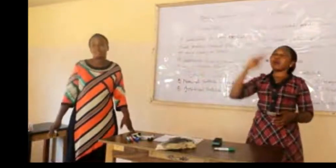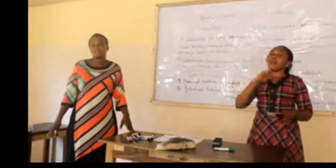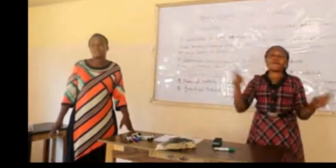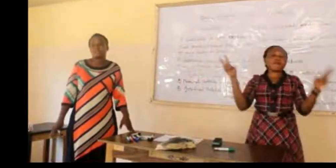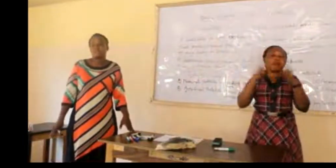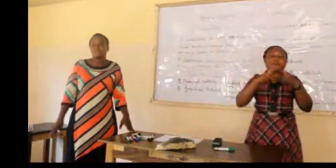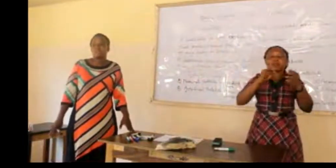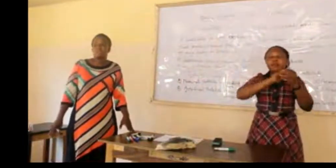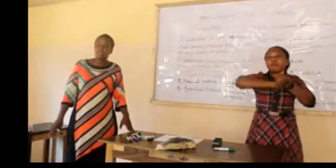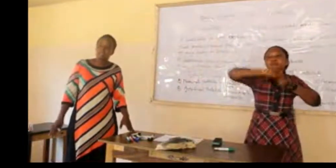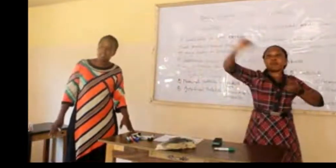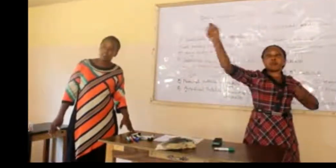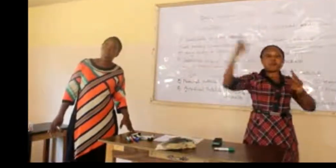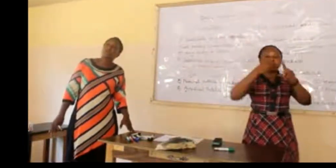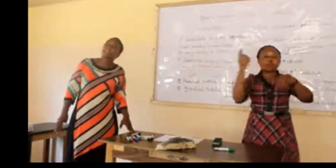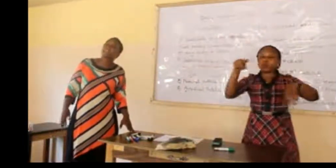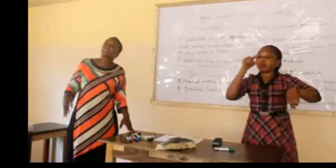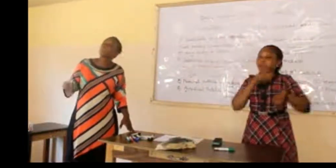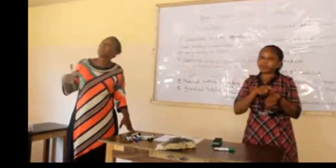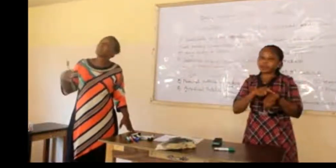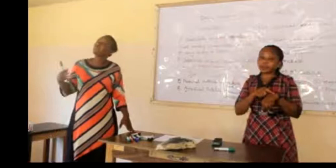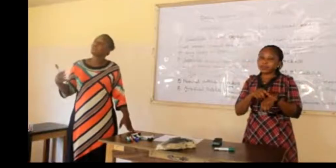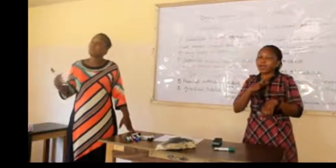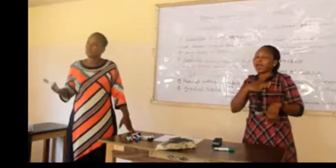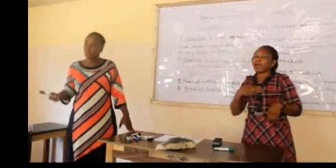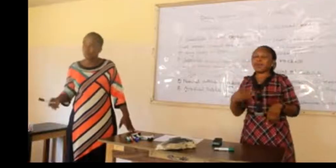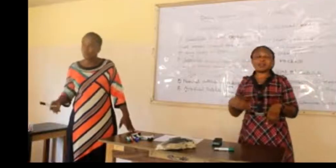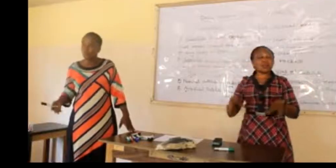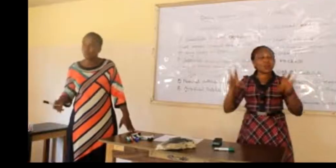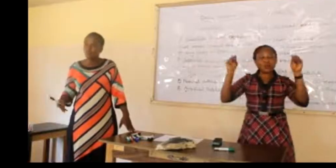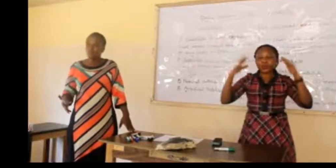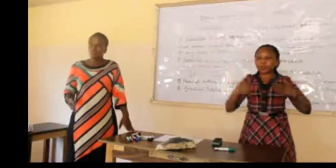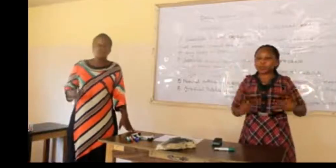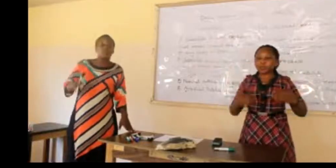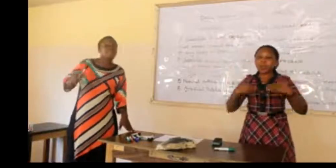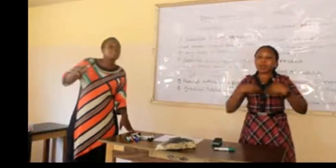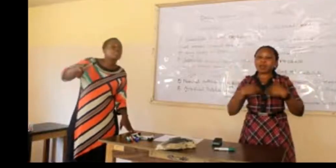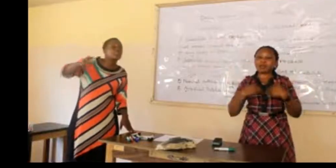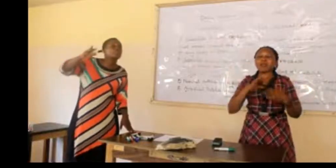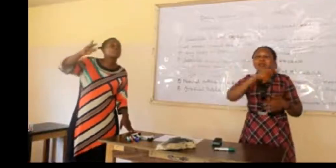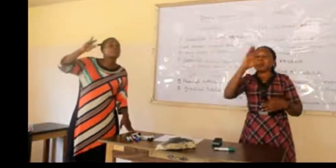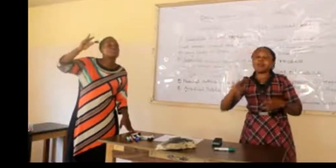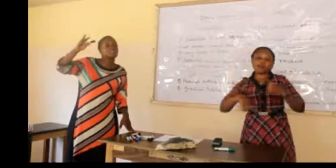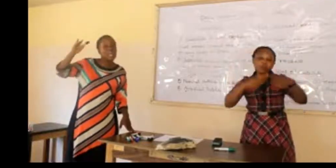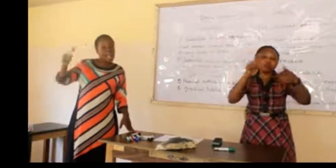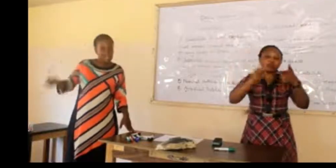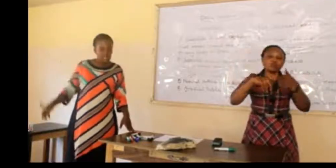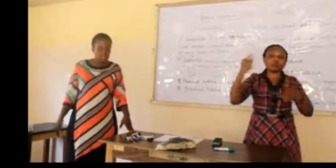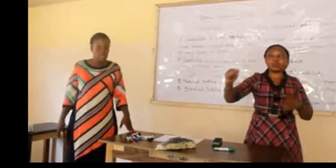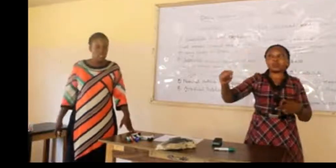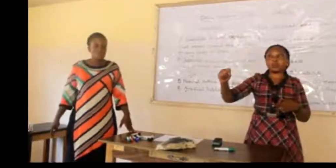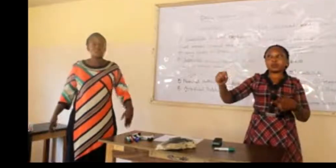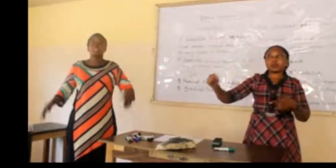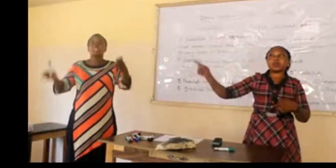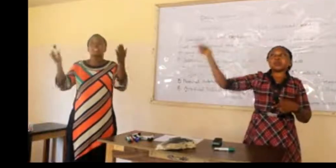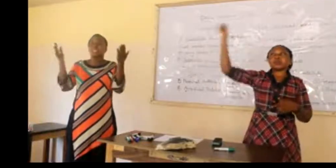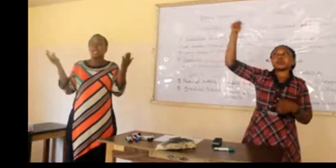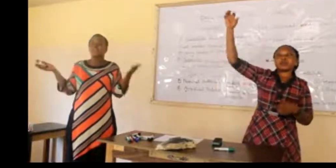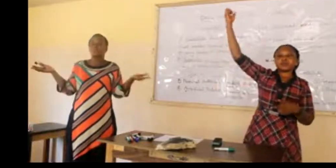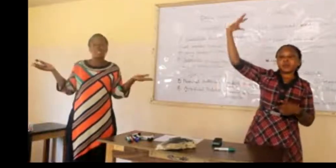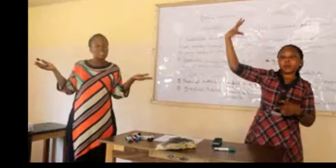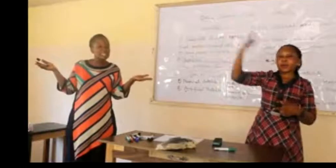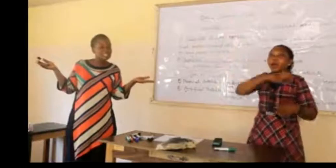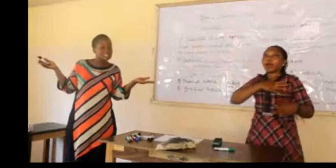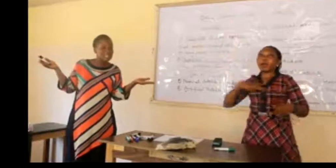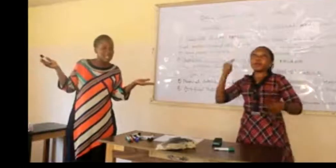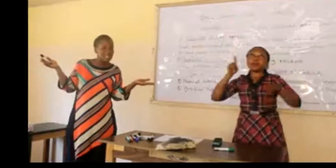earth, and nobody has ever been to the sun. Nobody has ever been to the stars. You see the